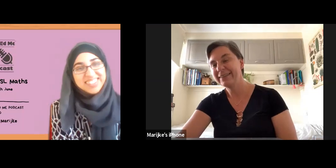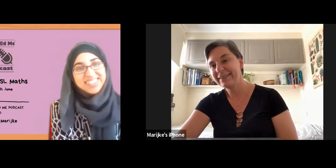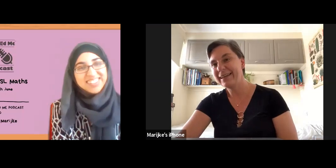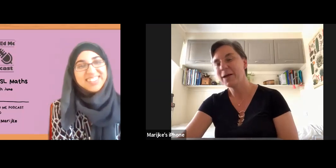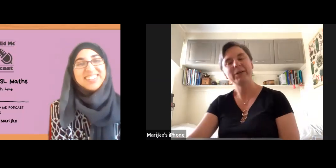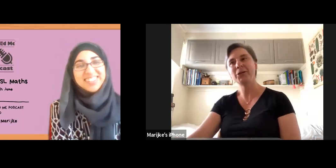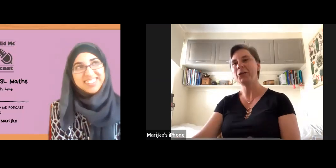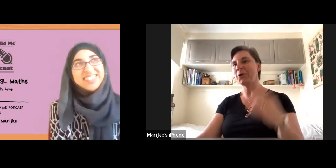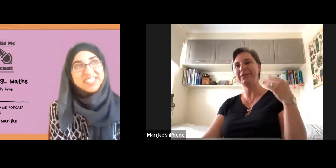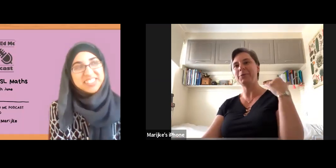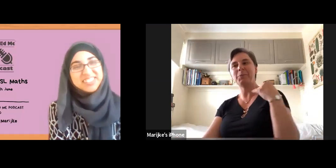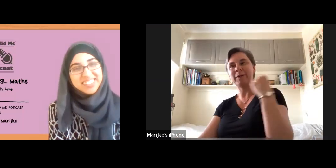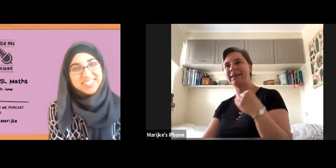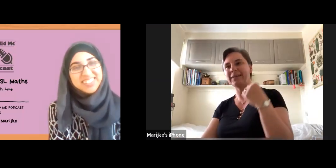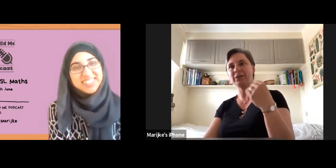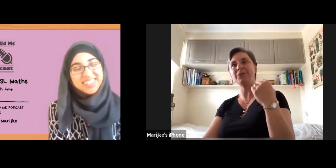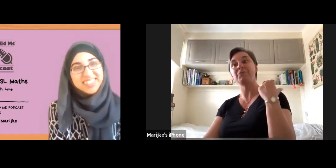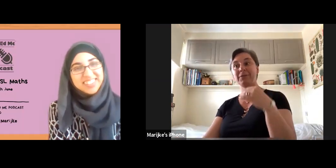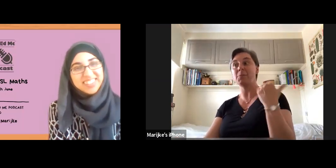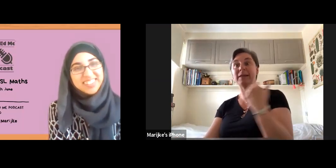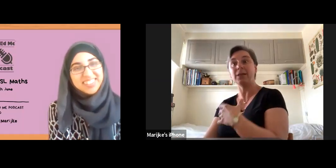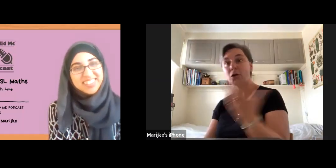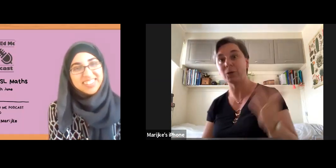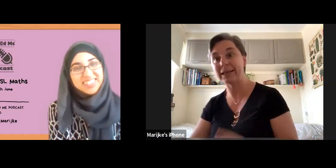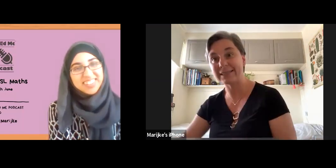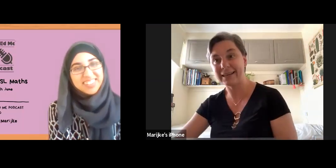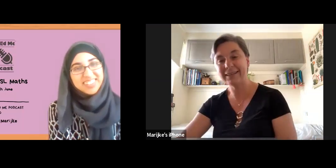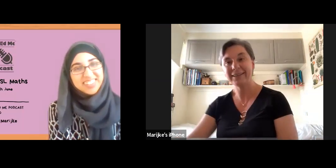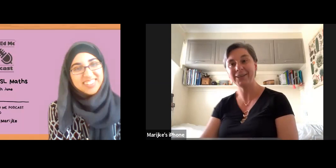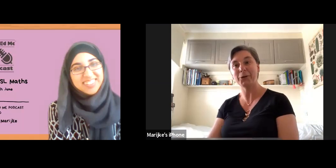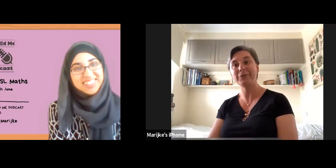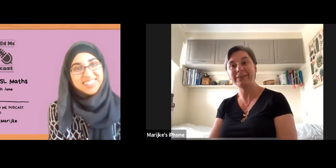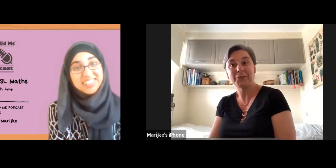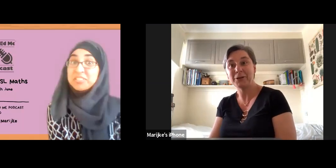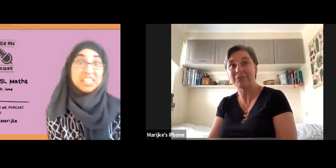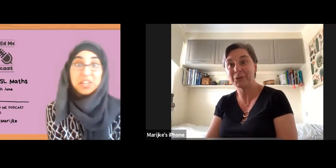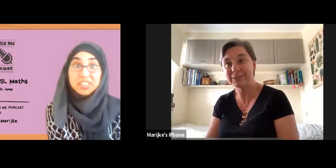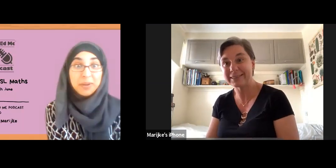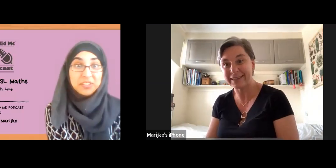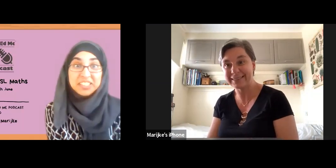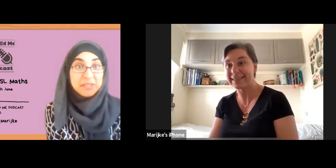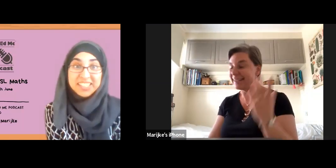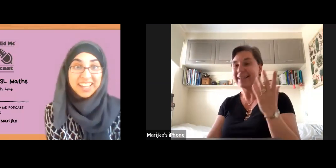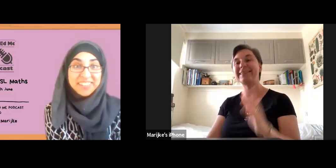Yeah. But you learn. You're building. You better learn what they're saying. You know, you that's the only way you can communicate,